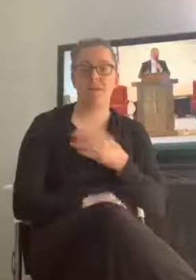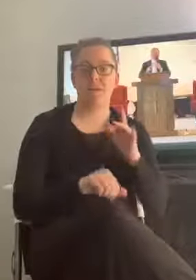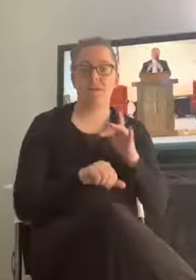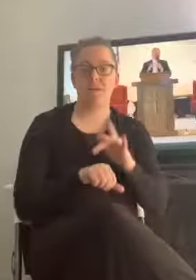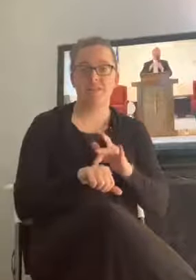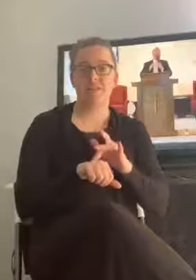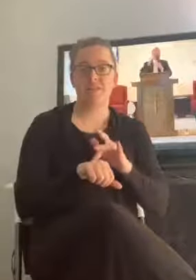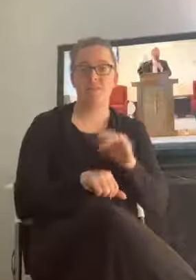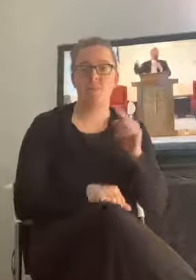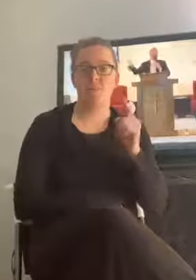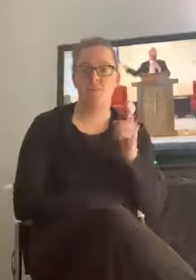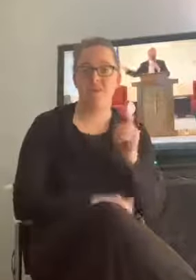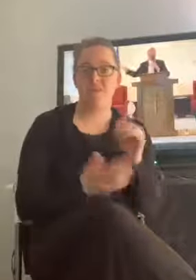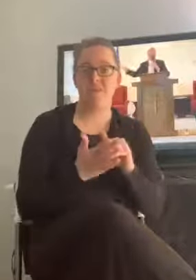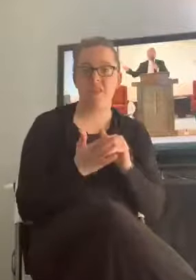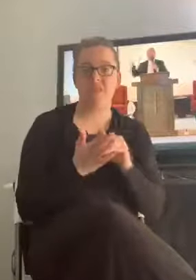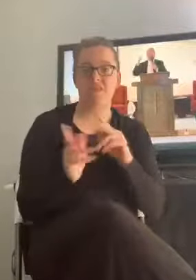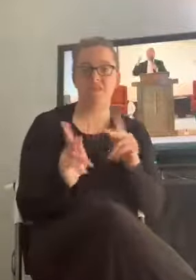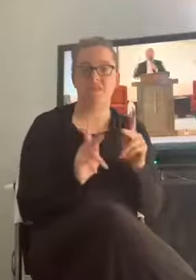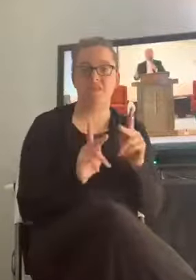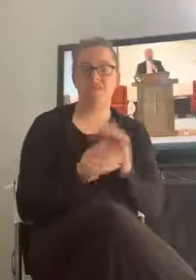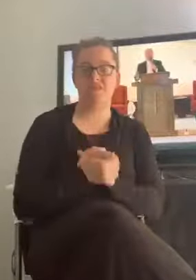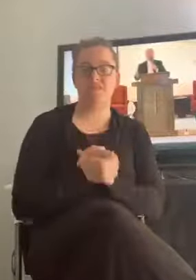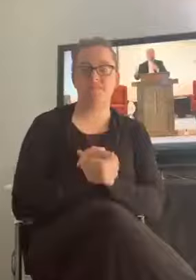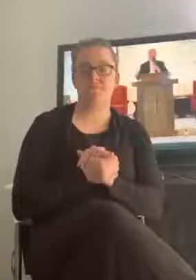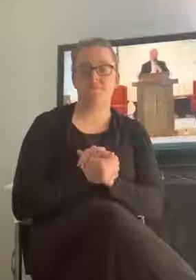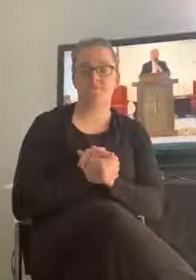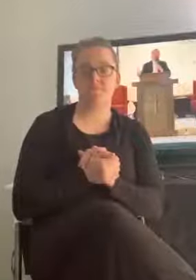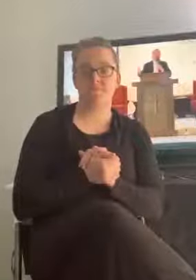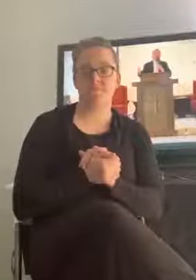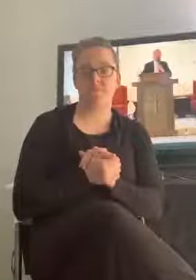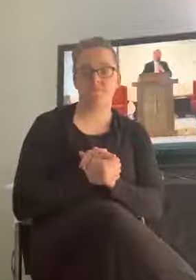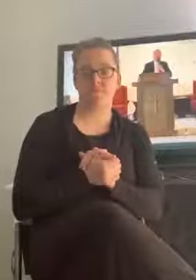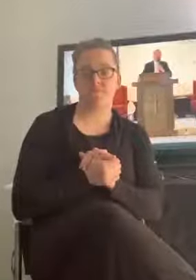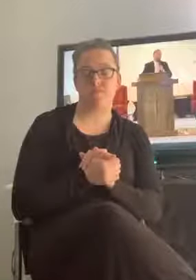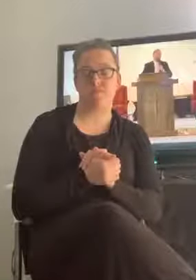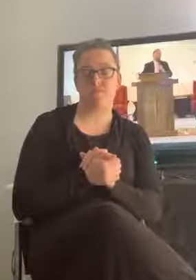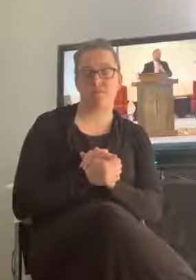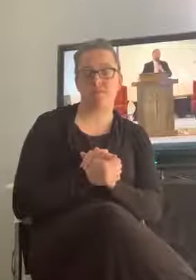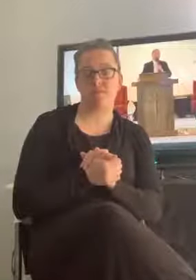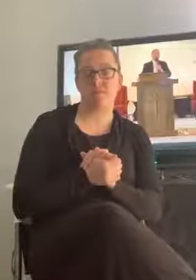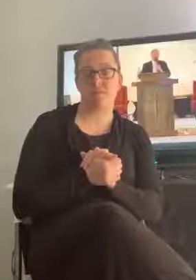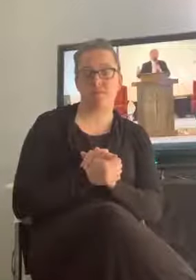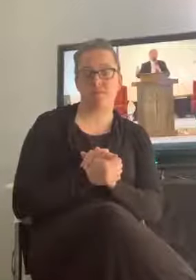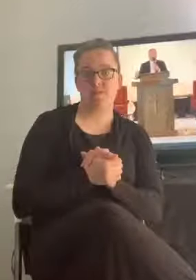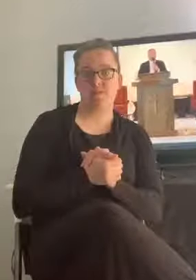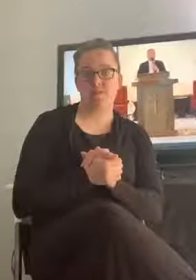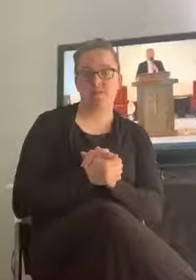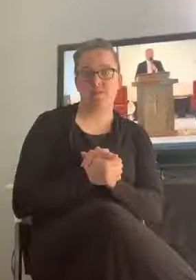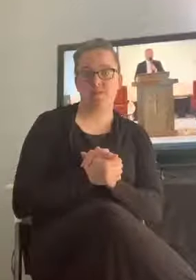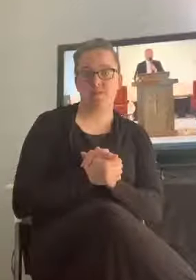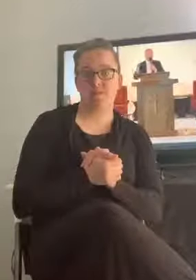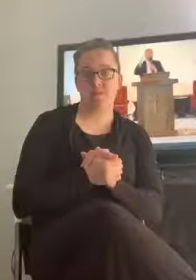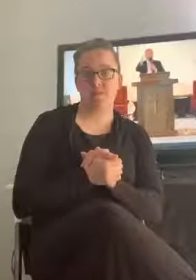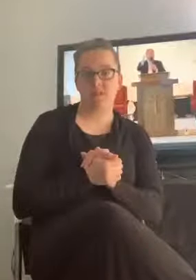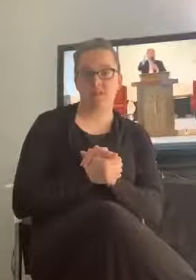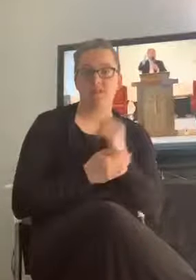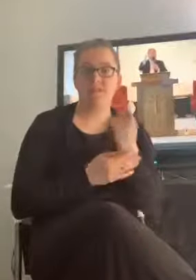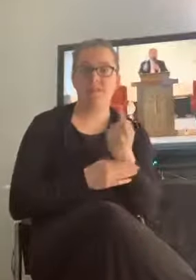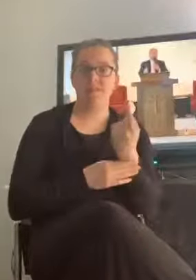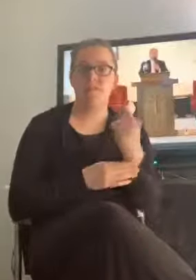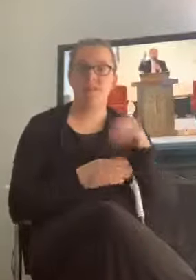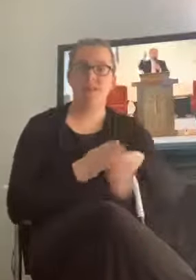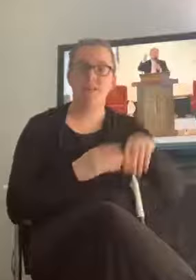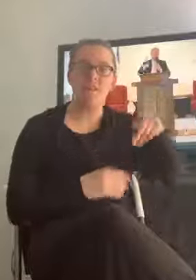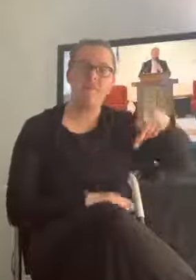had views from all over the world. I got a friend request this week from the Philippines, from someone that has watched our video. They're watching